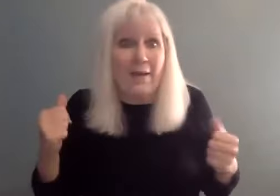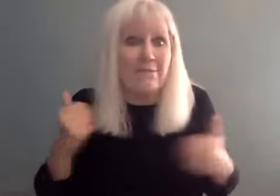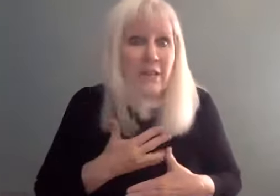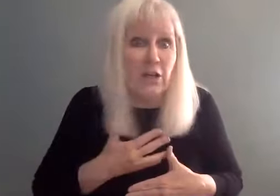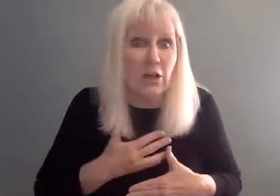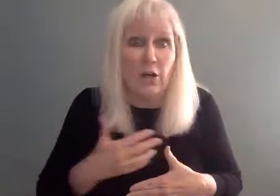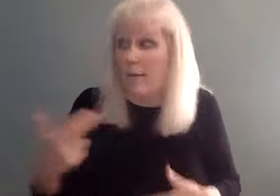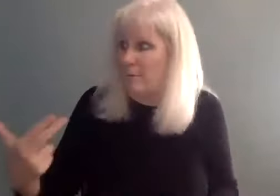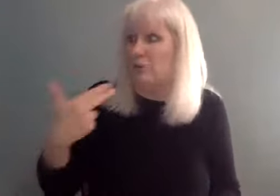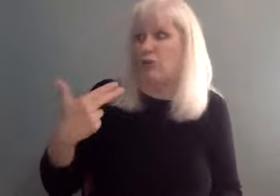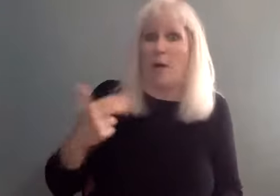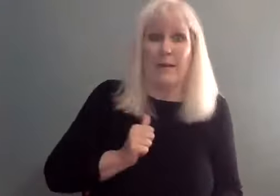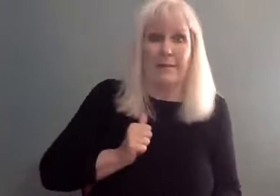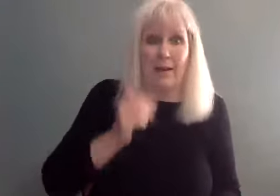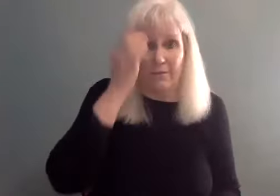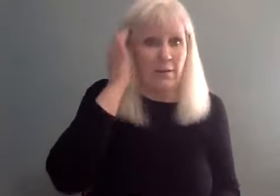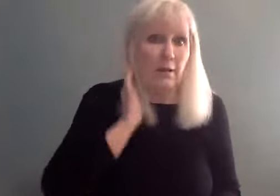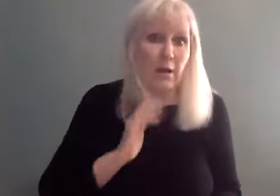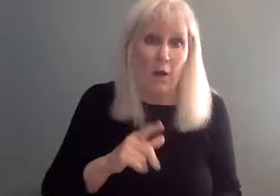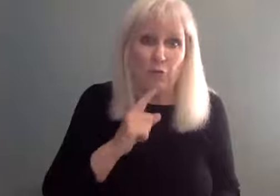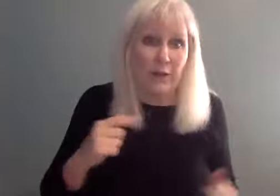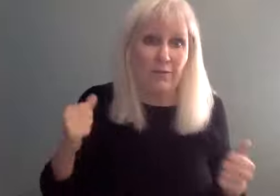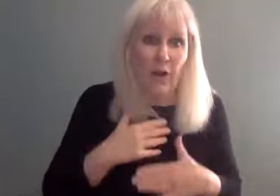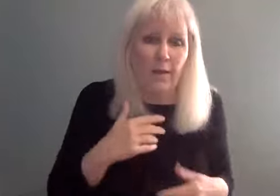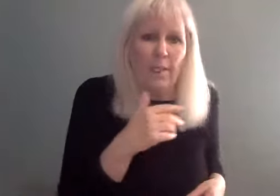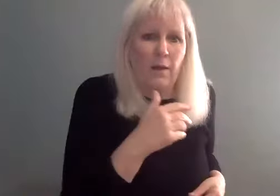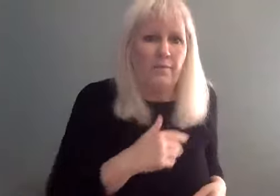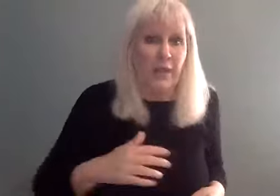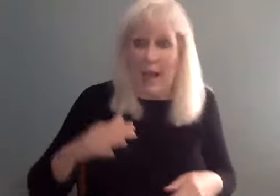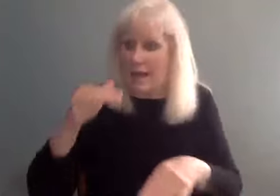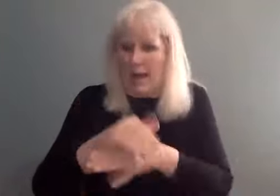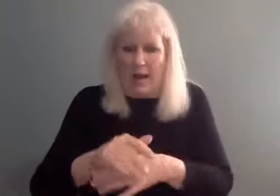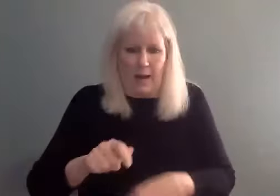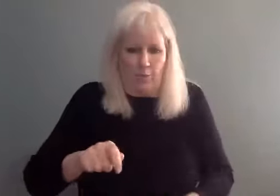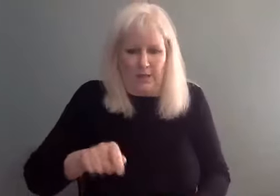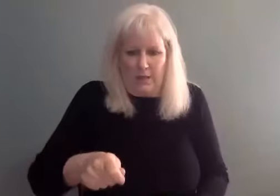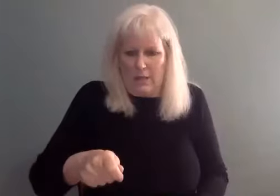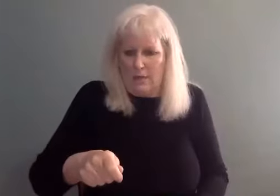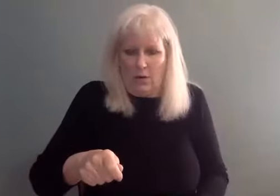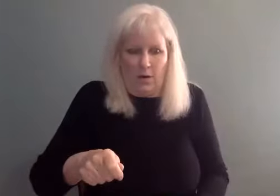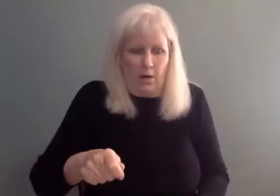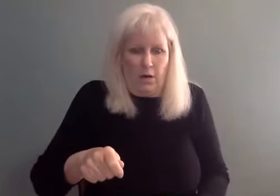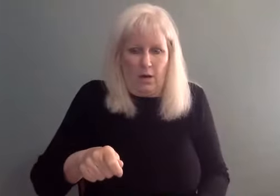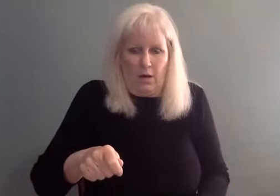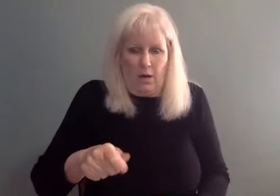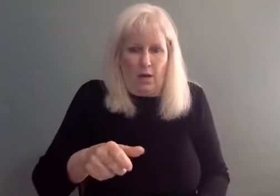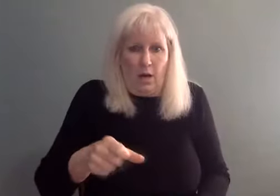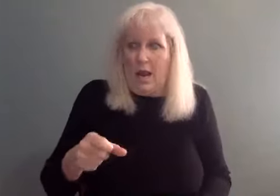shot, huge fear. I would like put my key in the door at night and I would move quick. I wouldn't let somebody come up next to me in the car. I